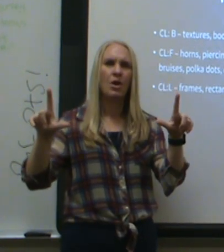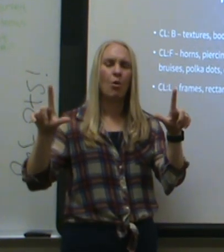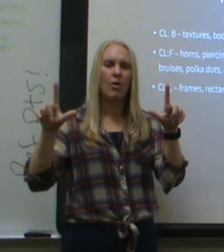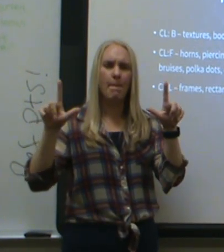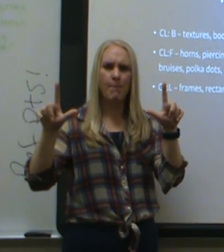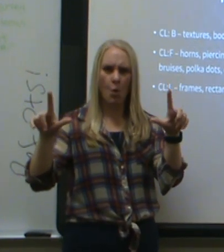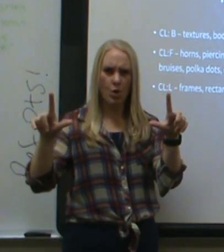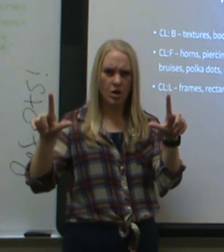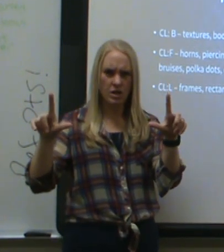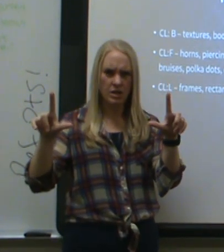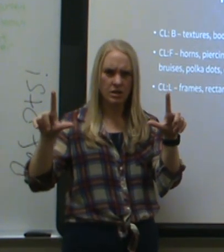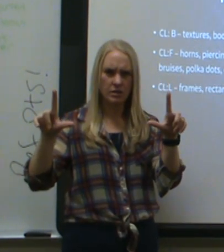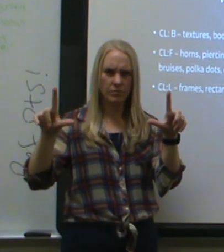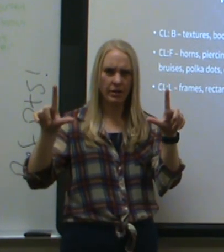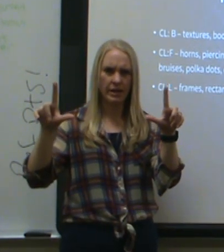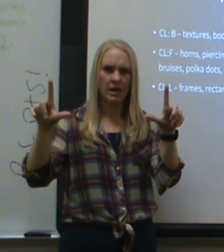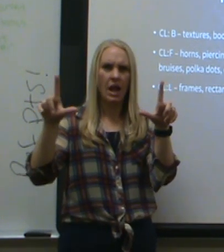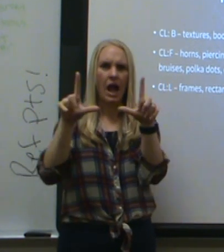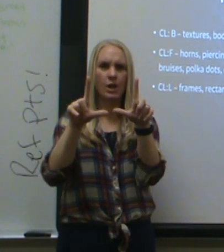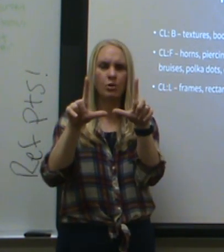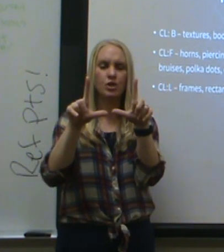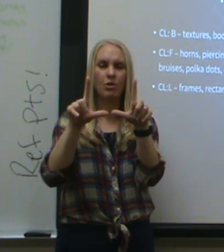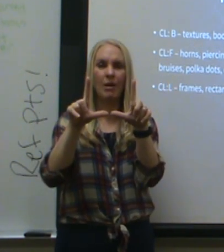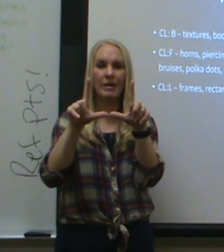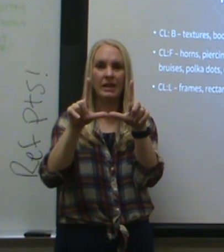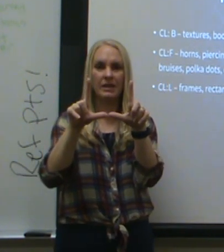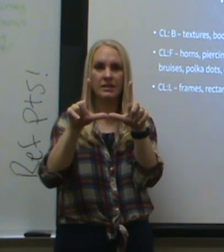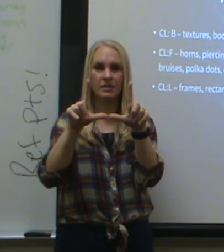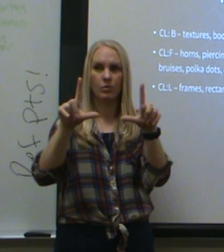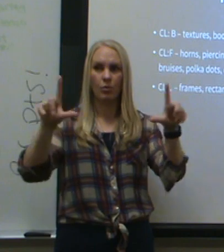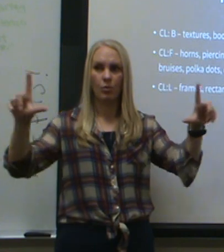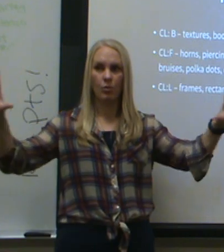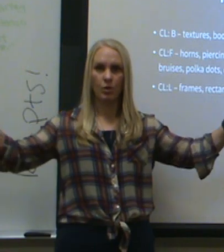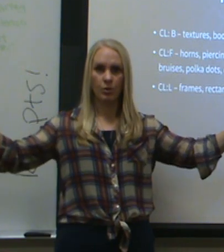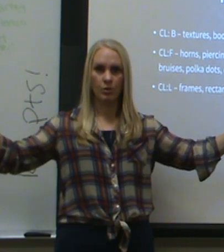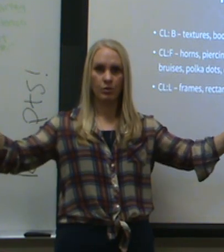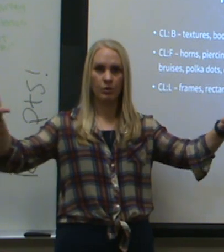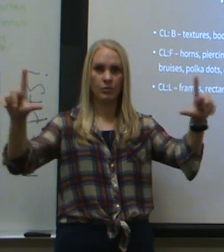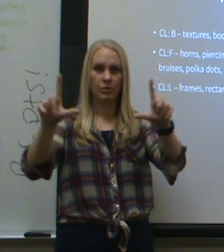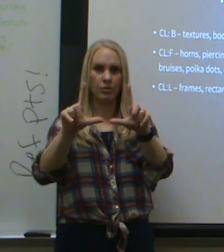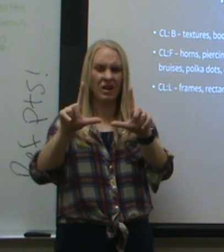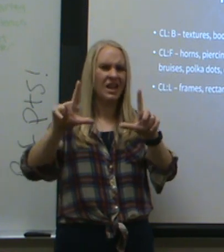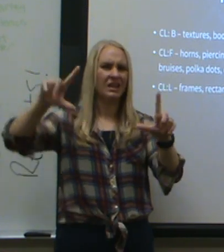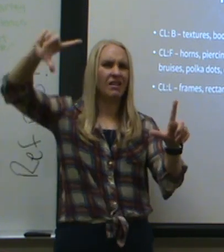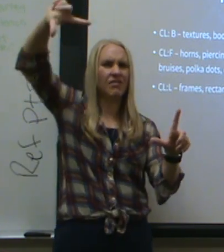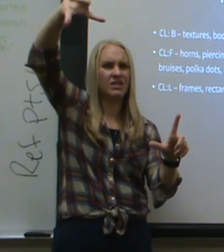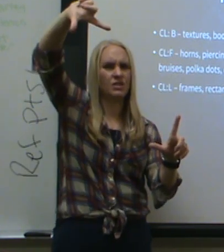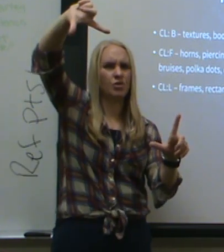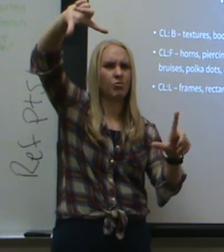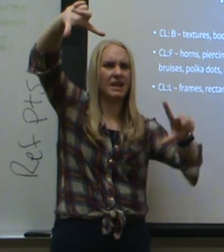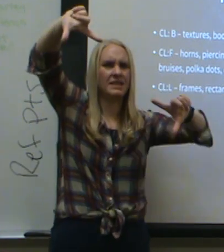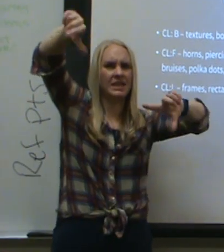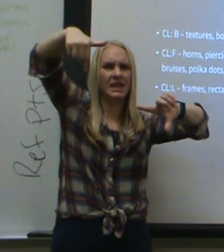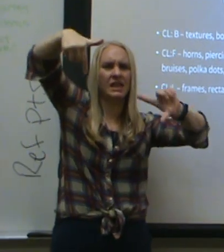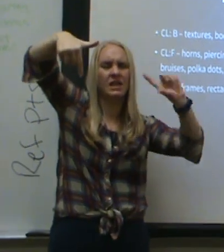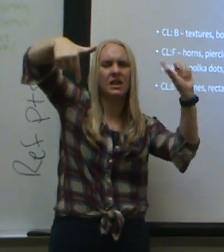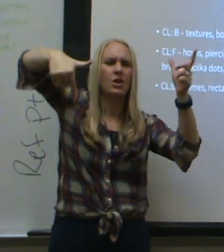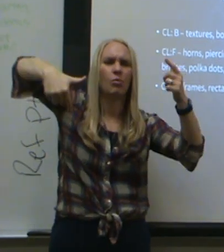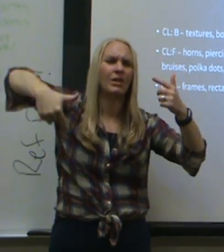or a board, right? And you can show how big it is. Ooh. None of this crazy, whatever